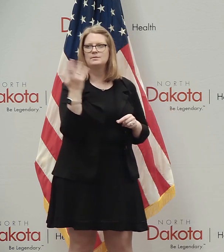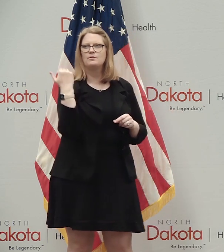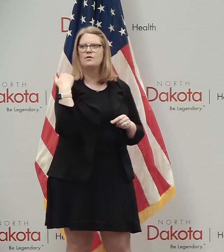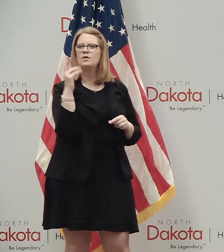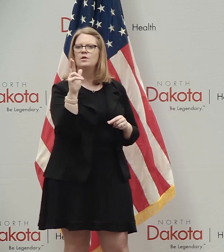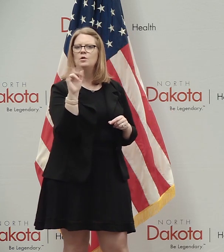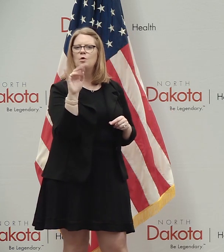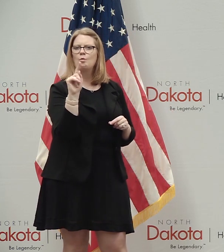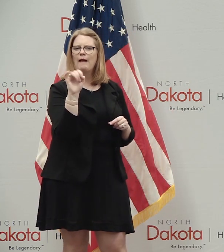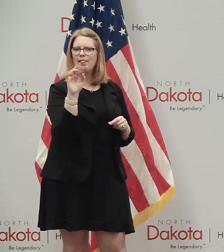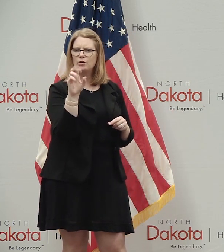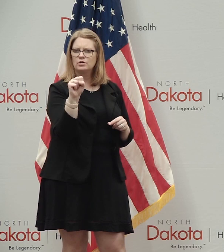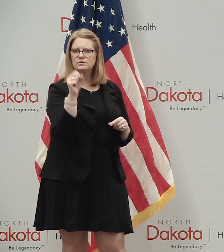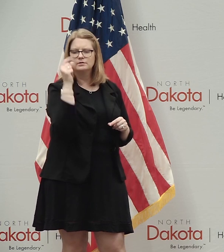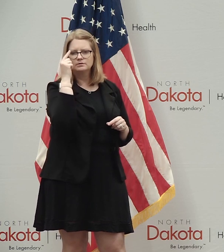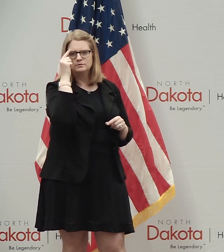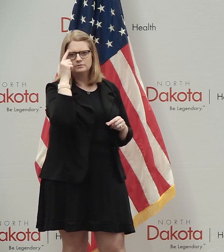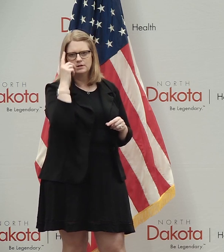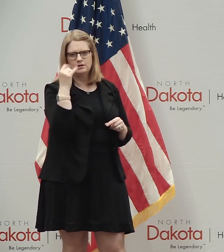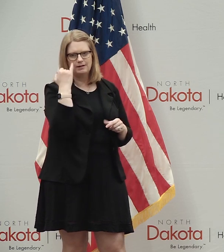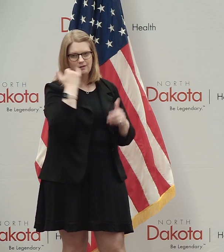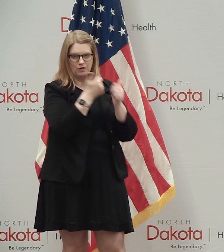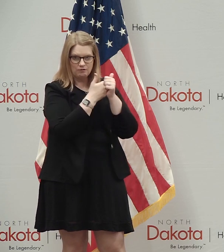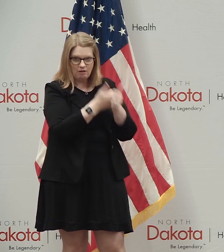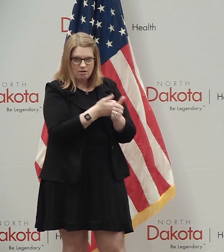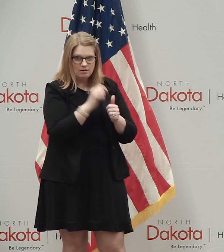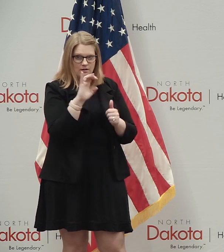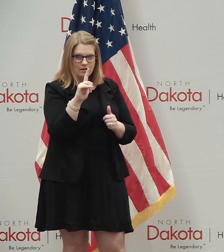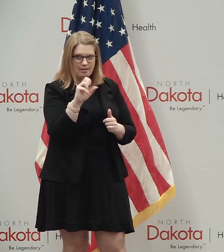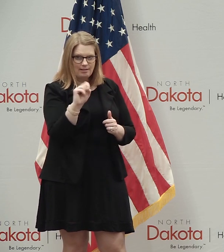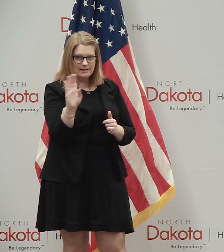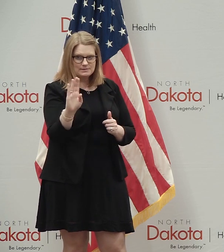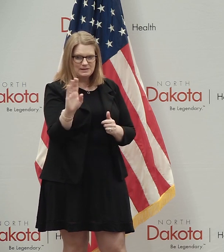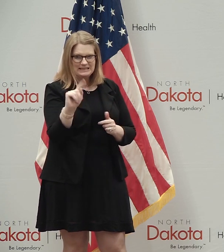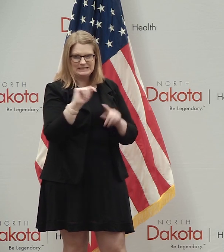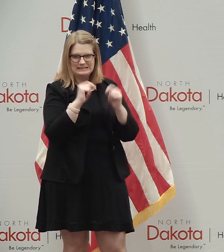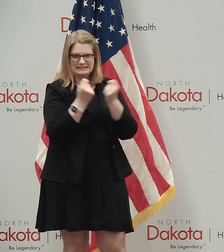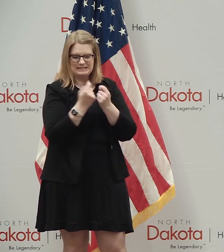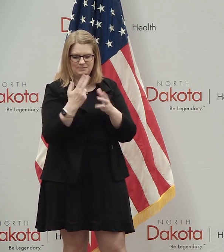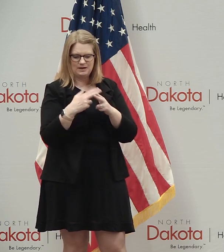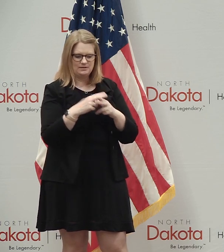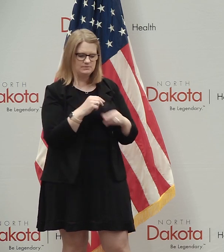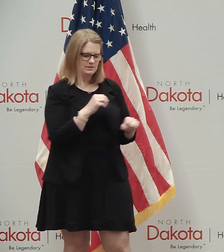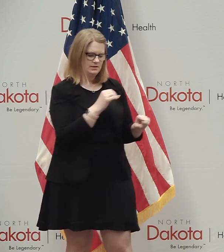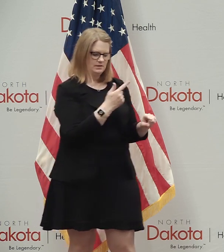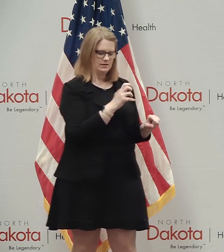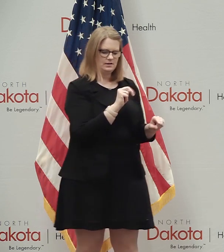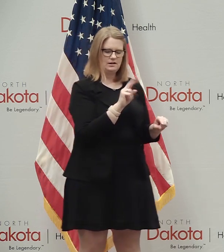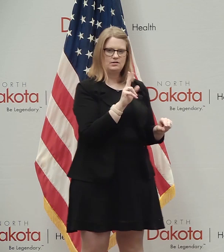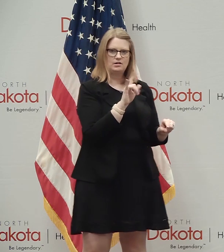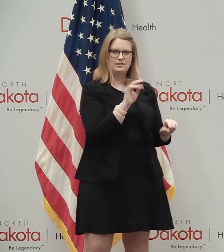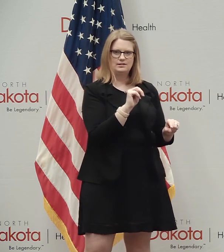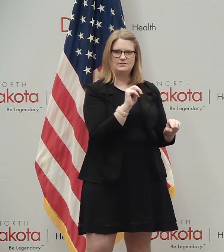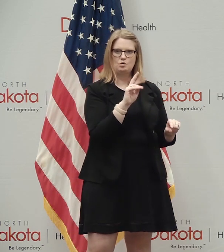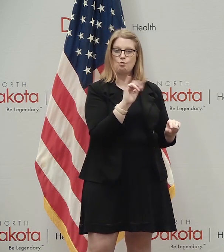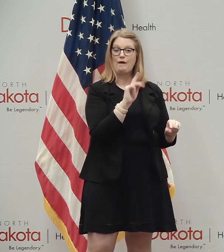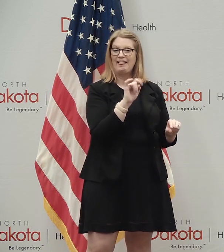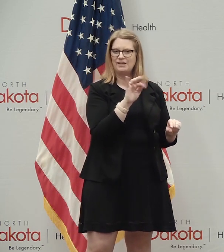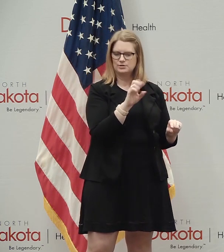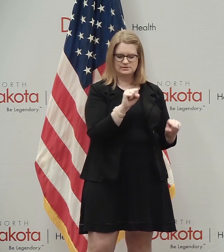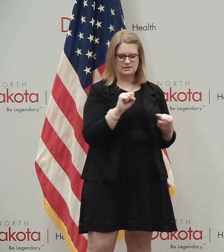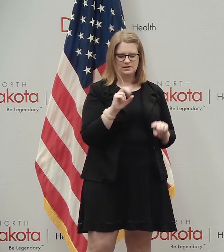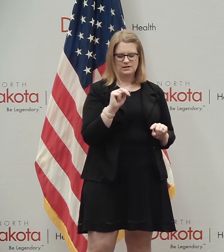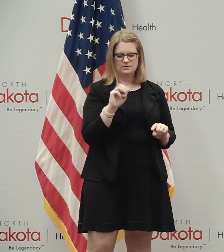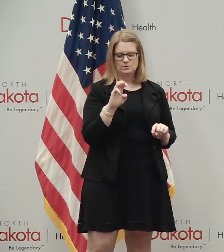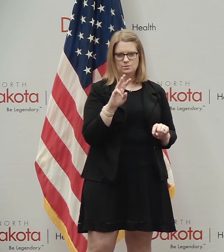if people are into tracking Class B team names, Glen Ellen Rattlers and the New Salem Holsteins.